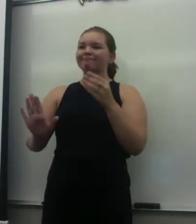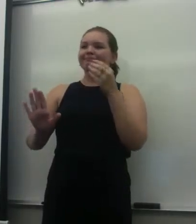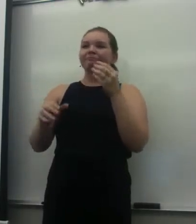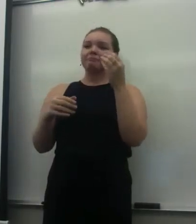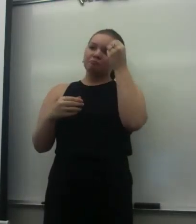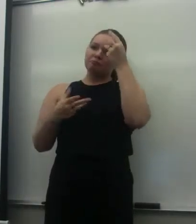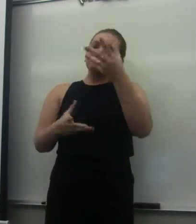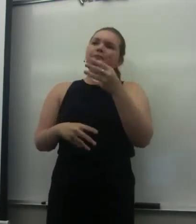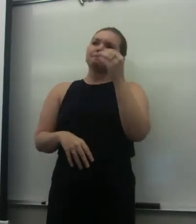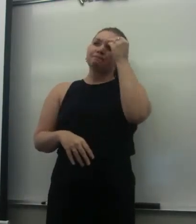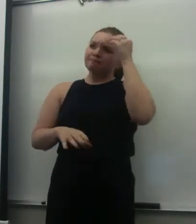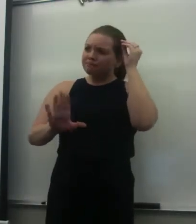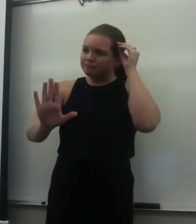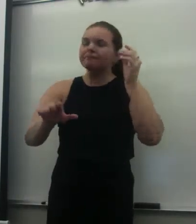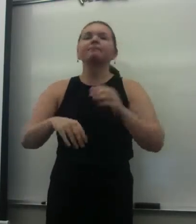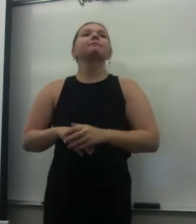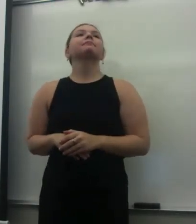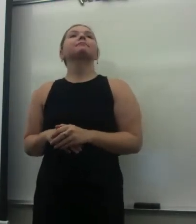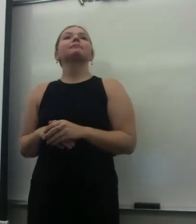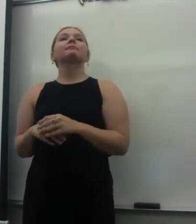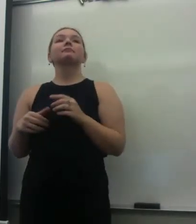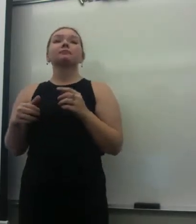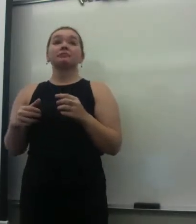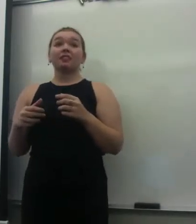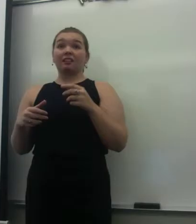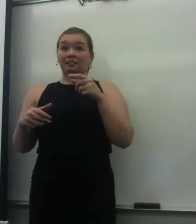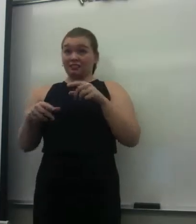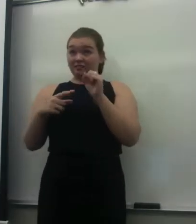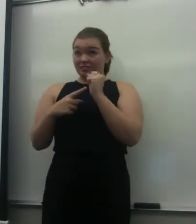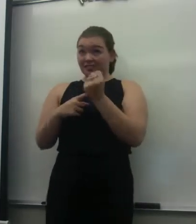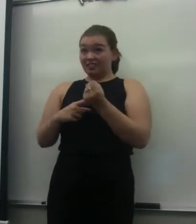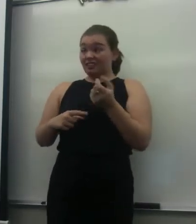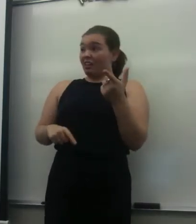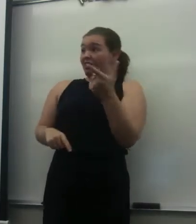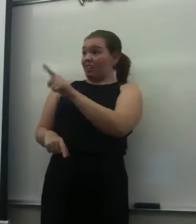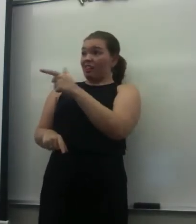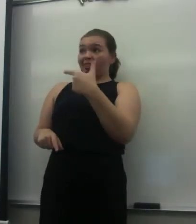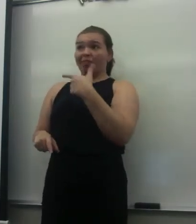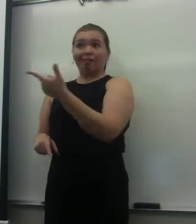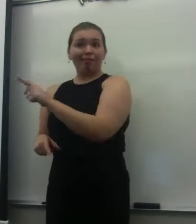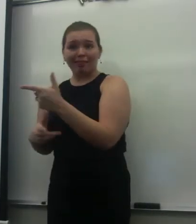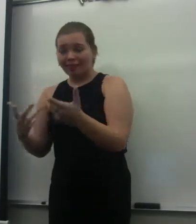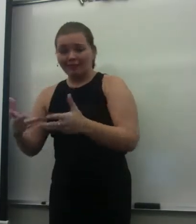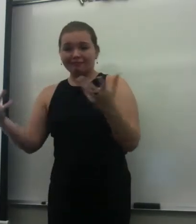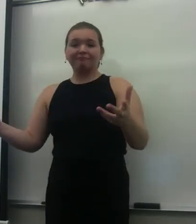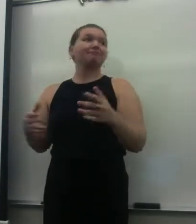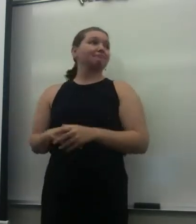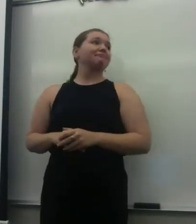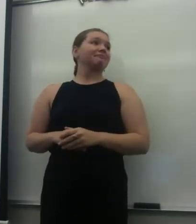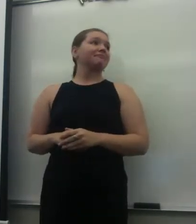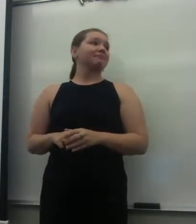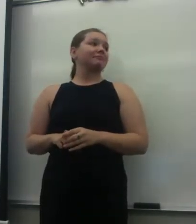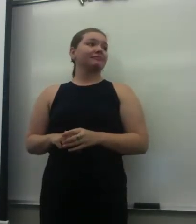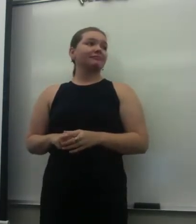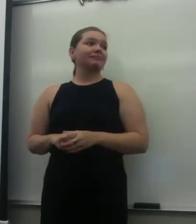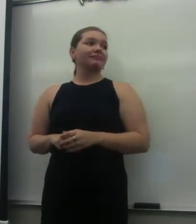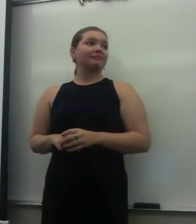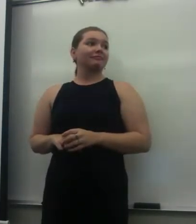of, which includes rapid turn taking among many individuals, because when you're in a